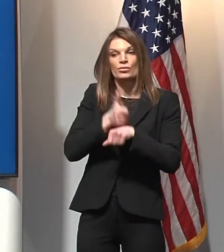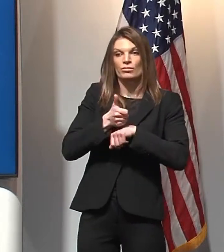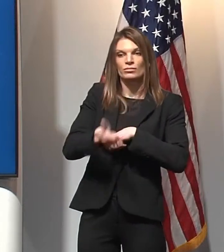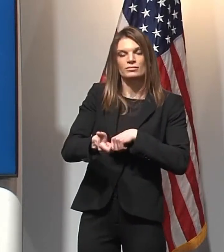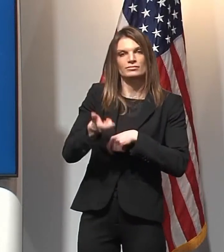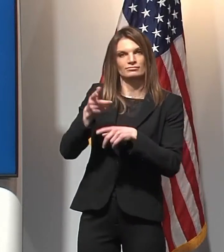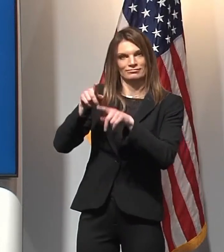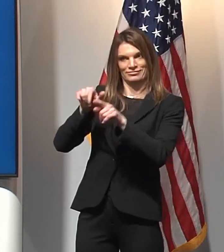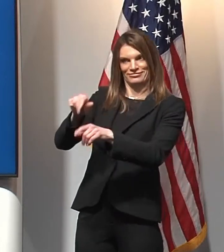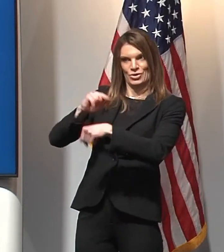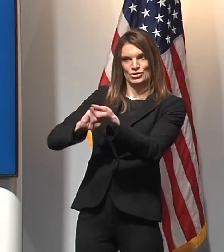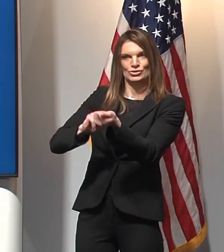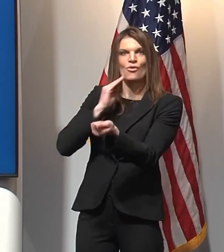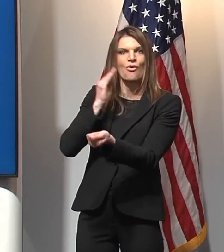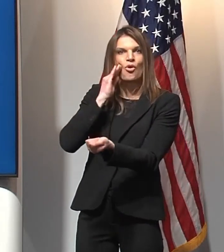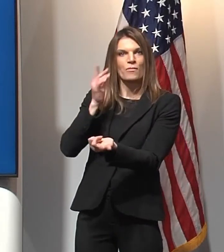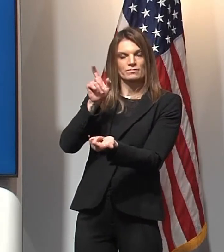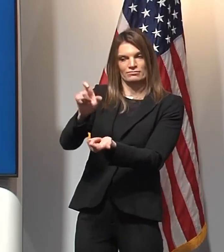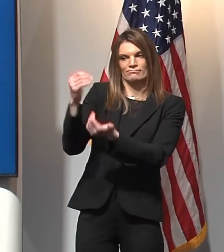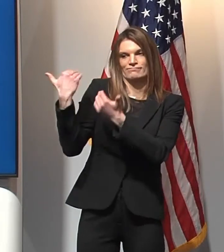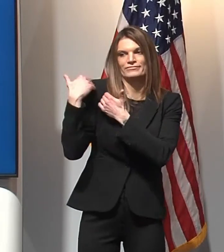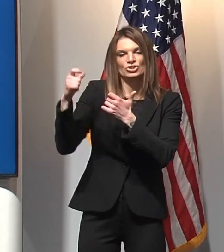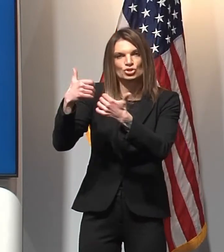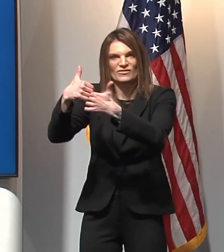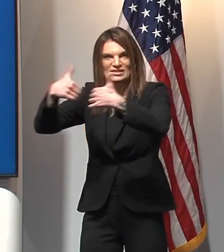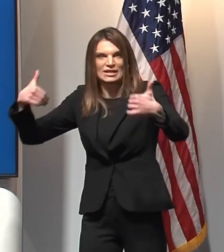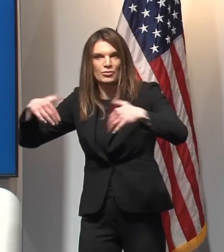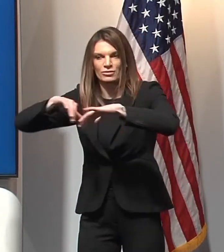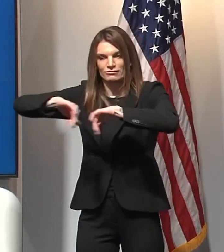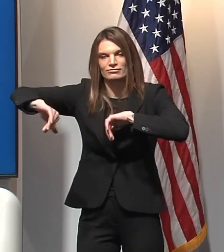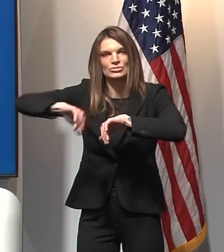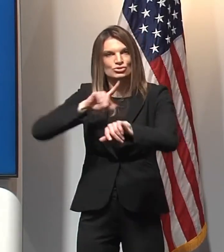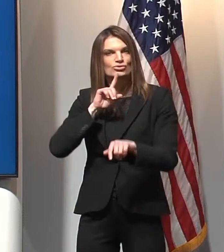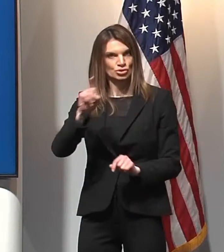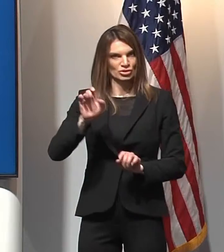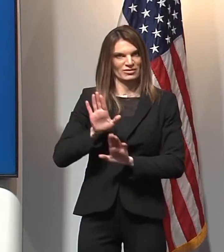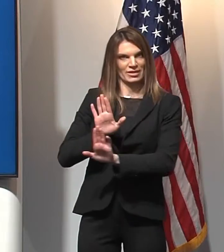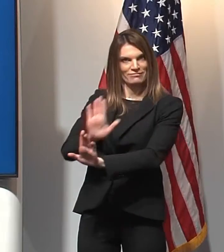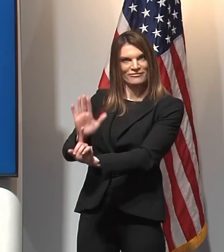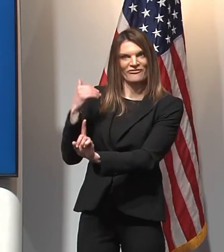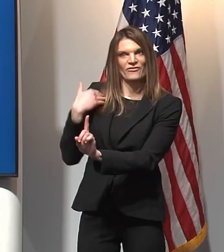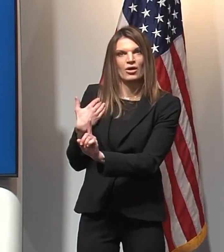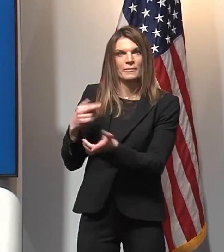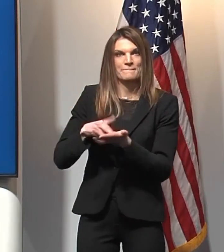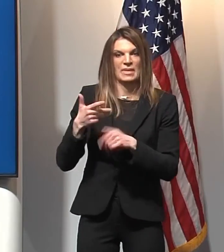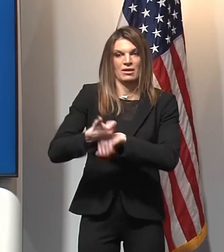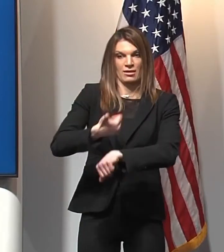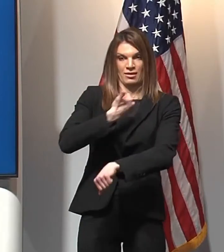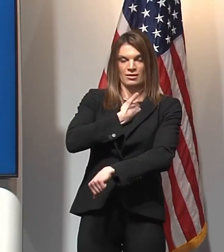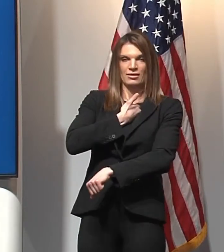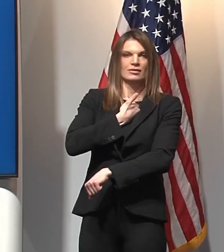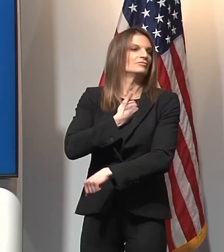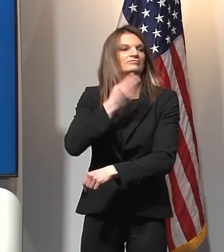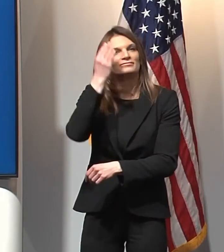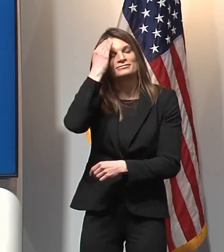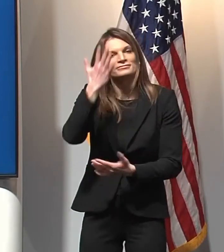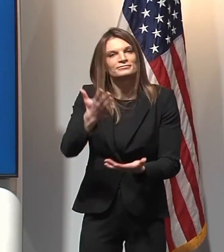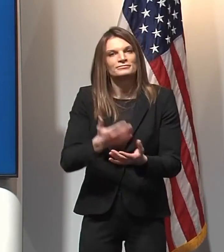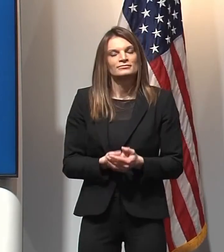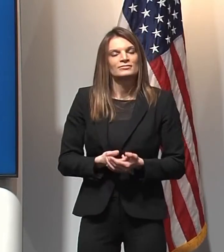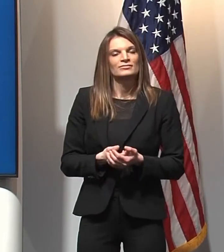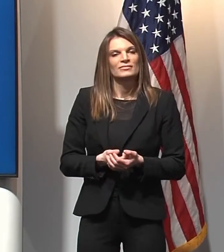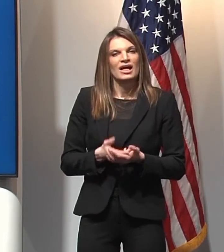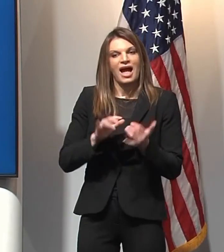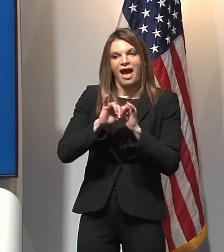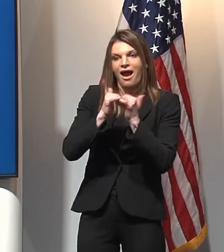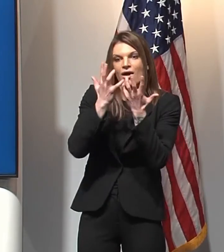separate from the rest of the nursing home residents. So that is as much as I can tell you about how